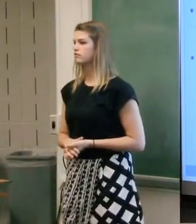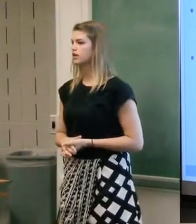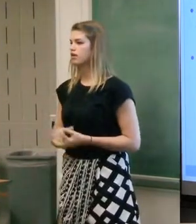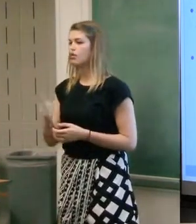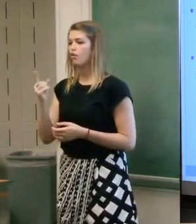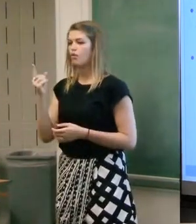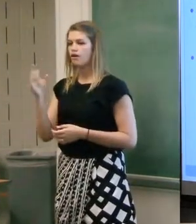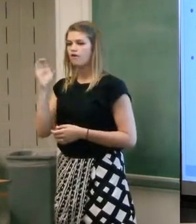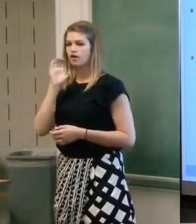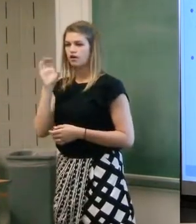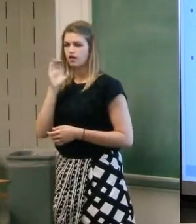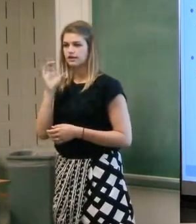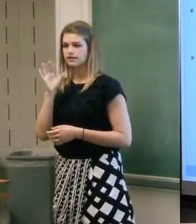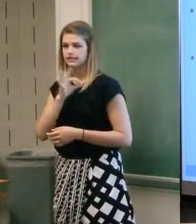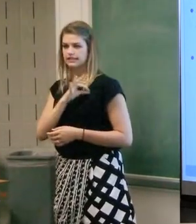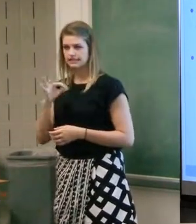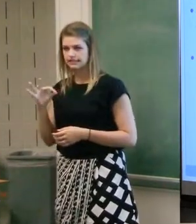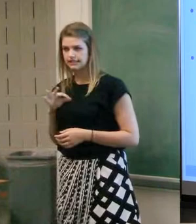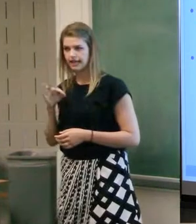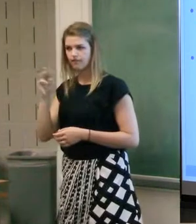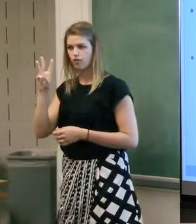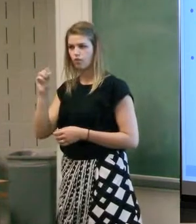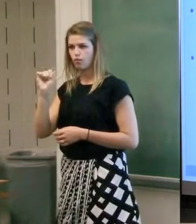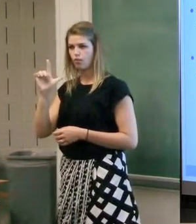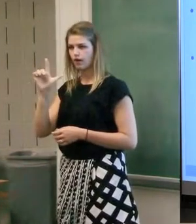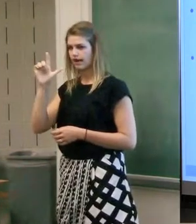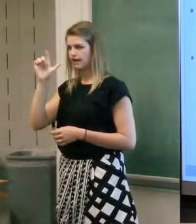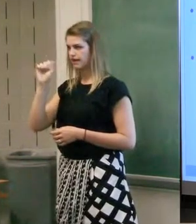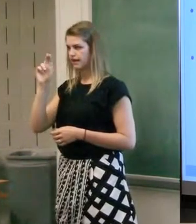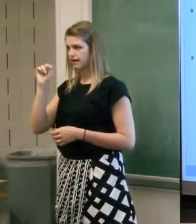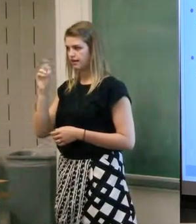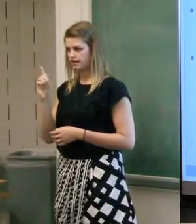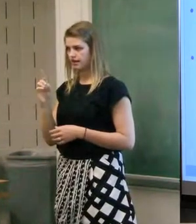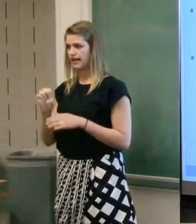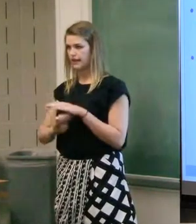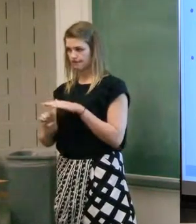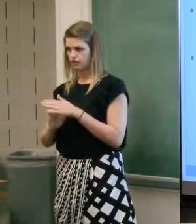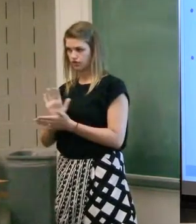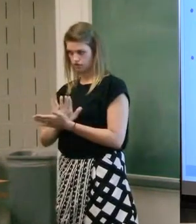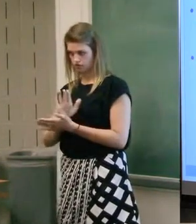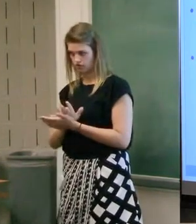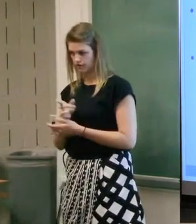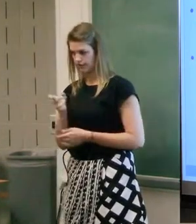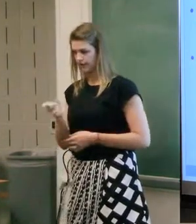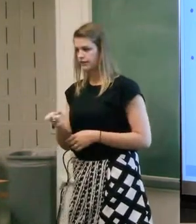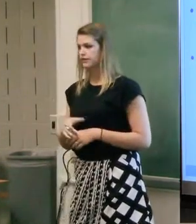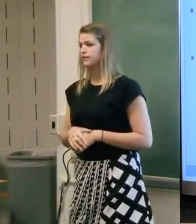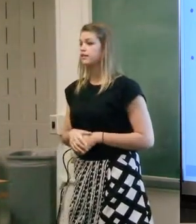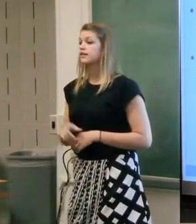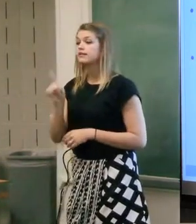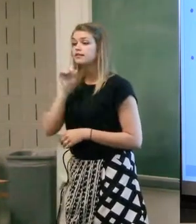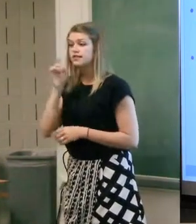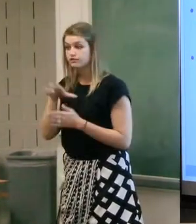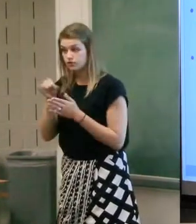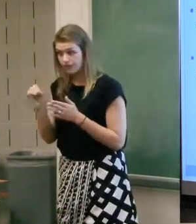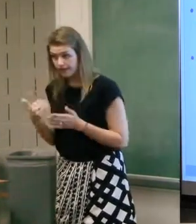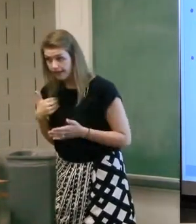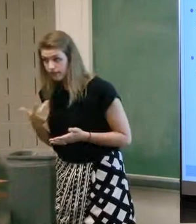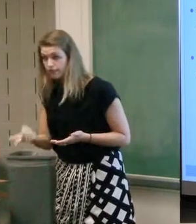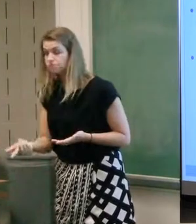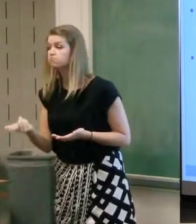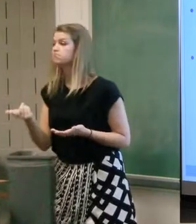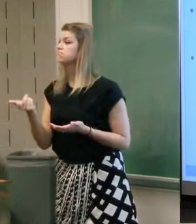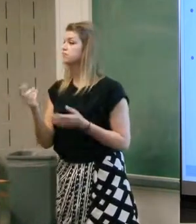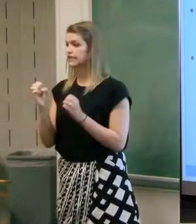One of her cousins is a staff there at Wayland Elementary School, and they said that there was a deaf student there,